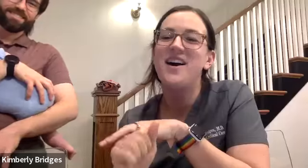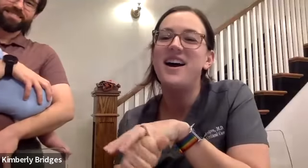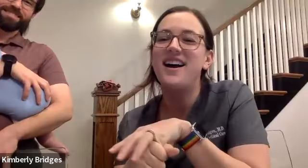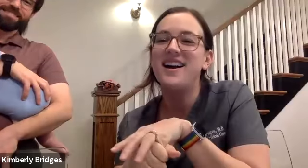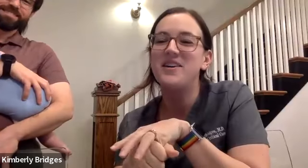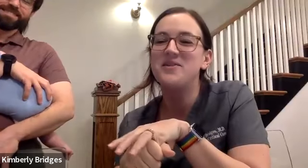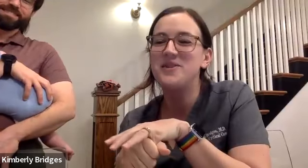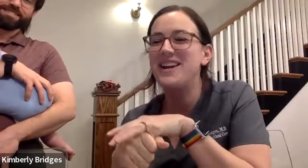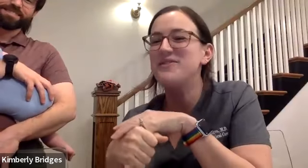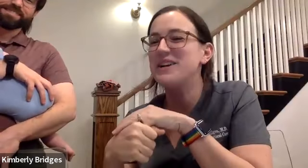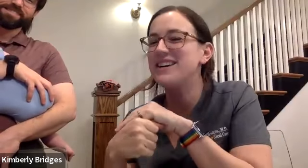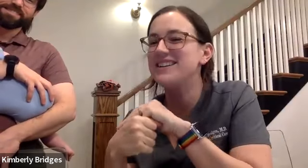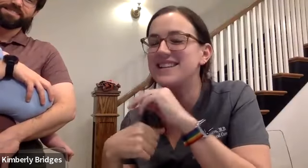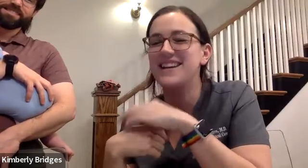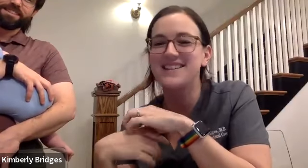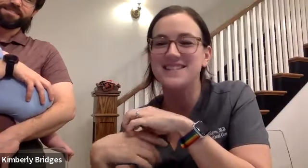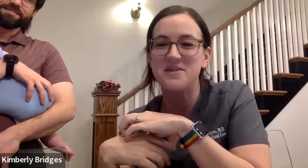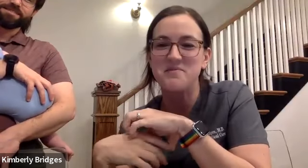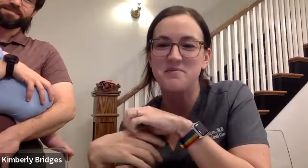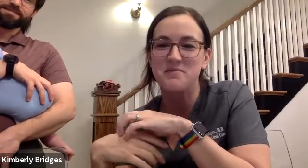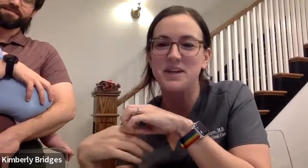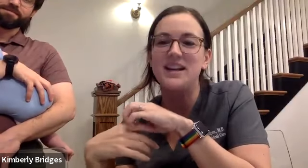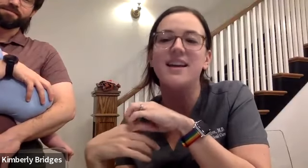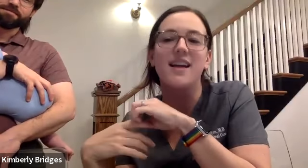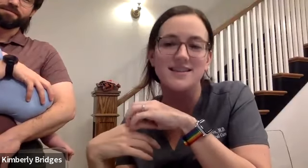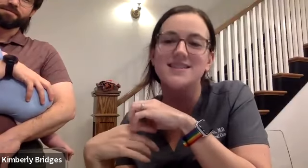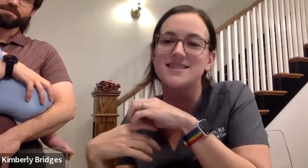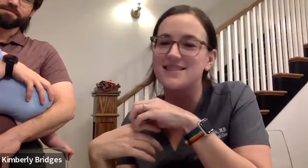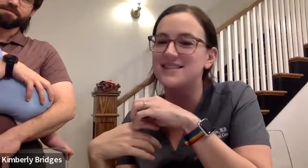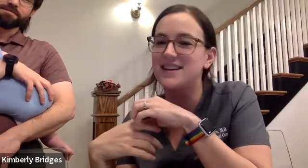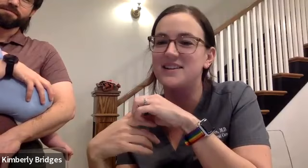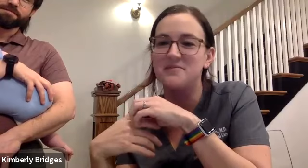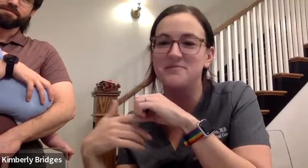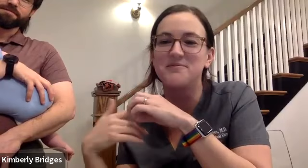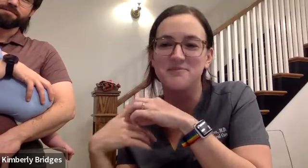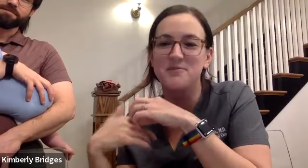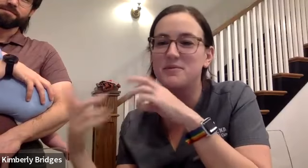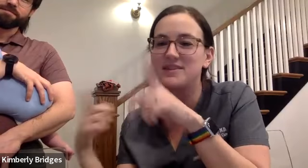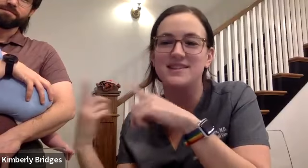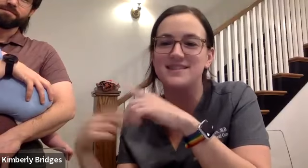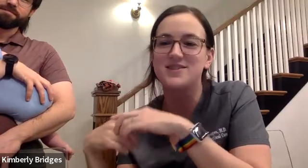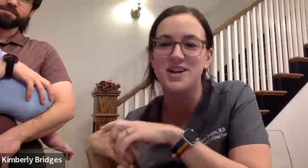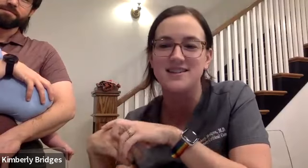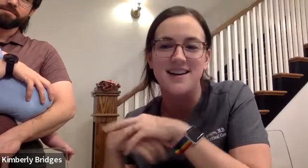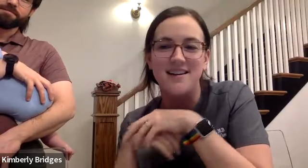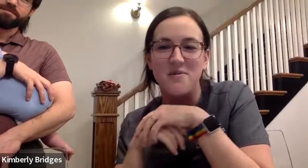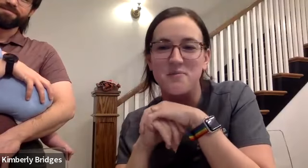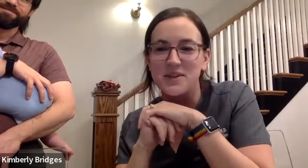know. You're taking some beginning classes and trying to sign at home a